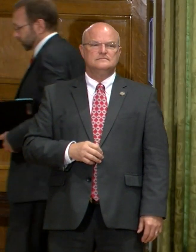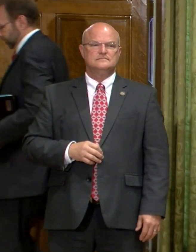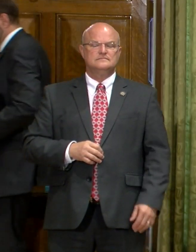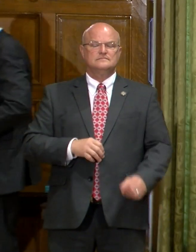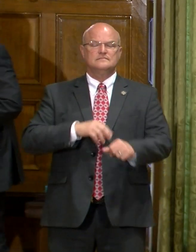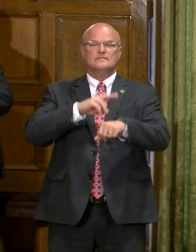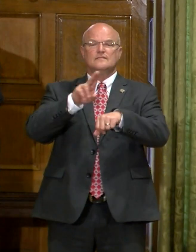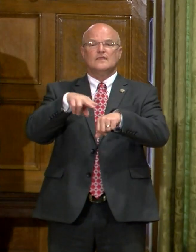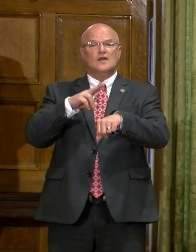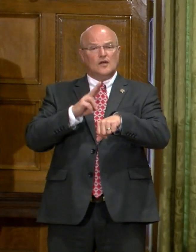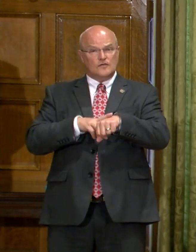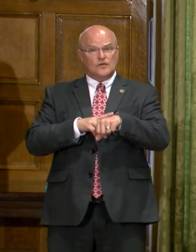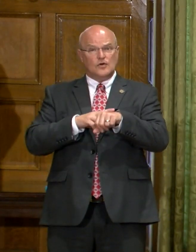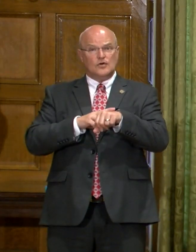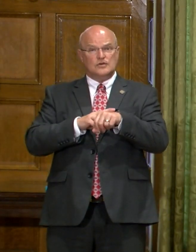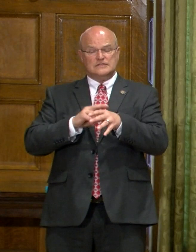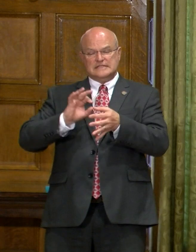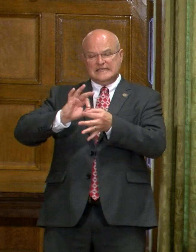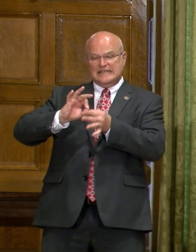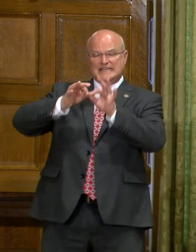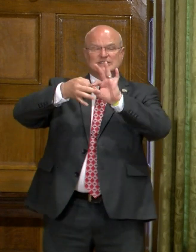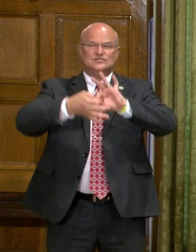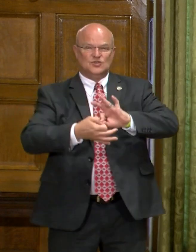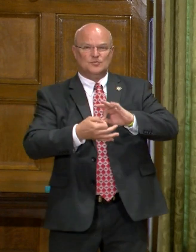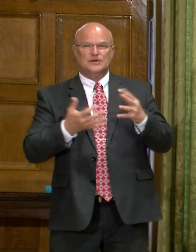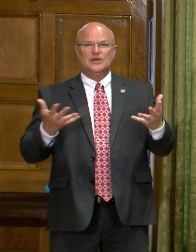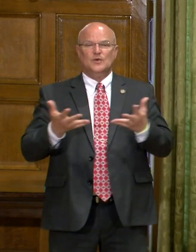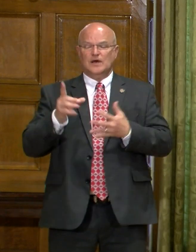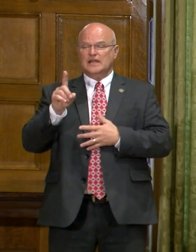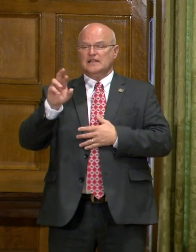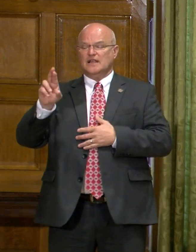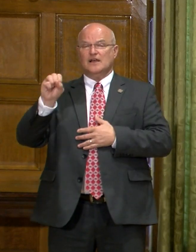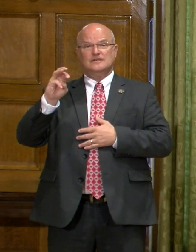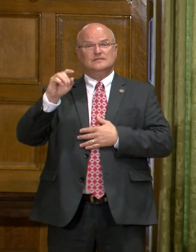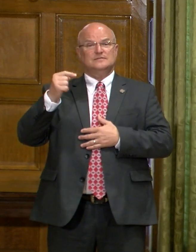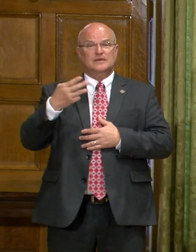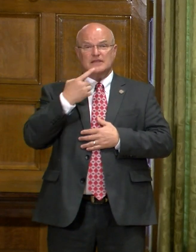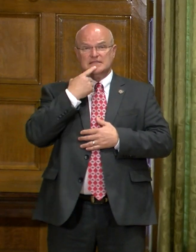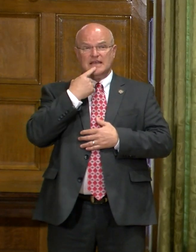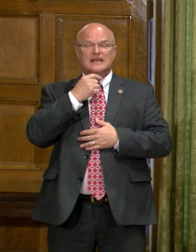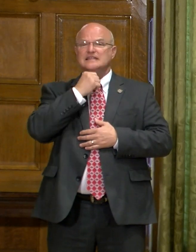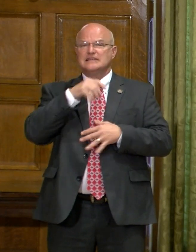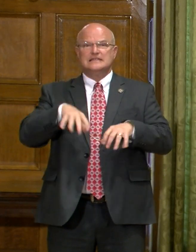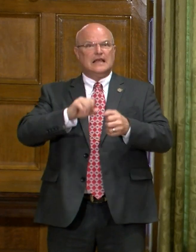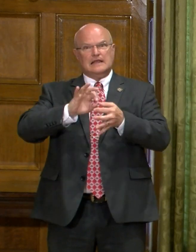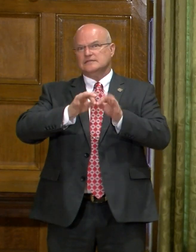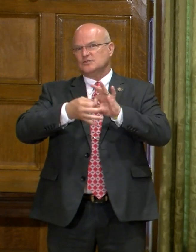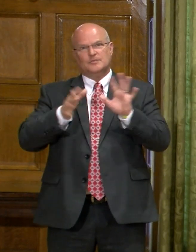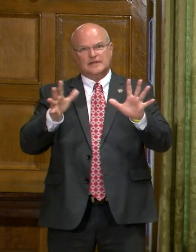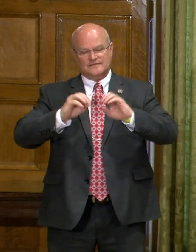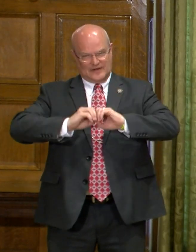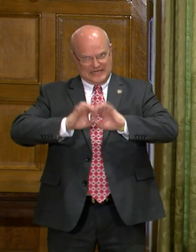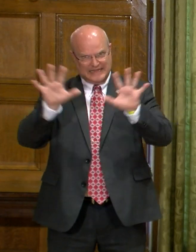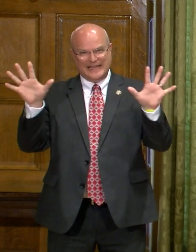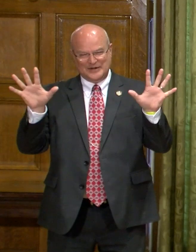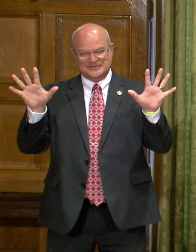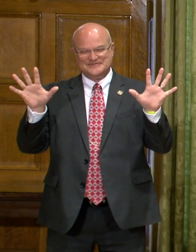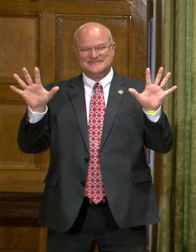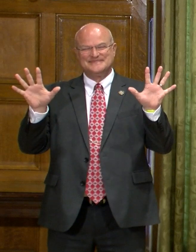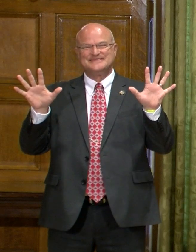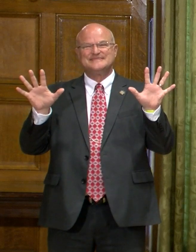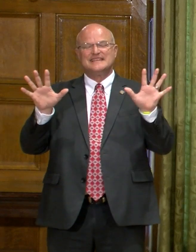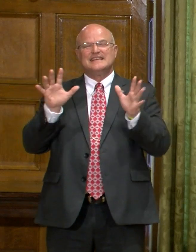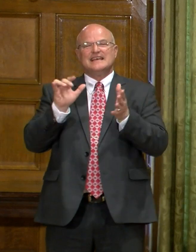And of course, interpreting what Dr. Smith said, actually it didn't take much interpretation. It was pretty